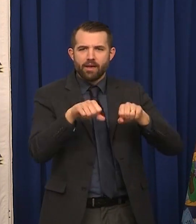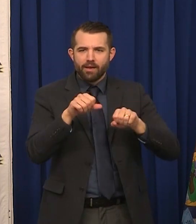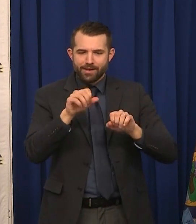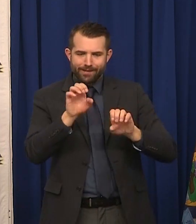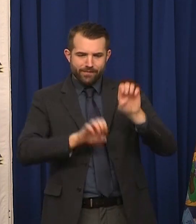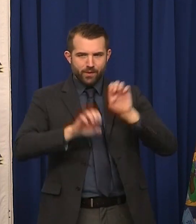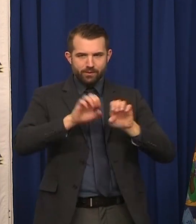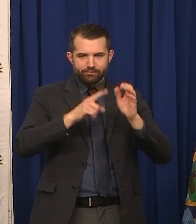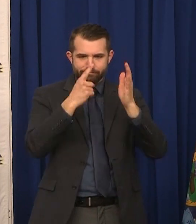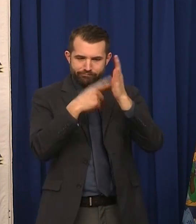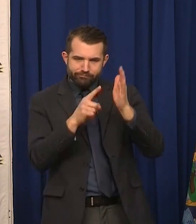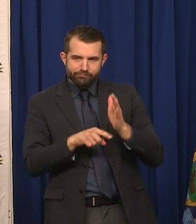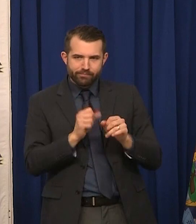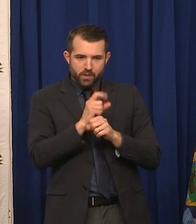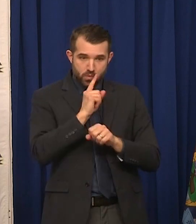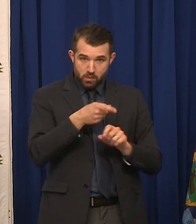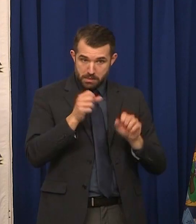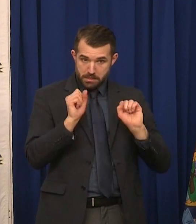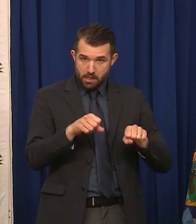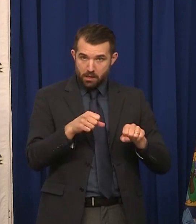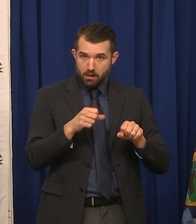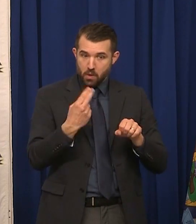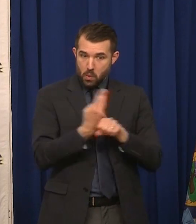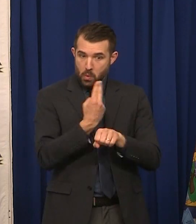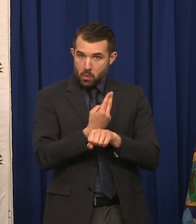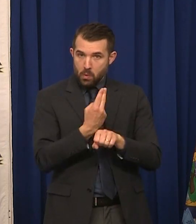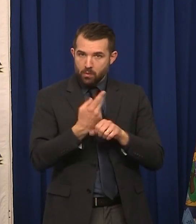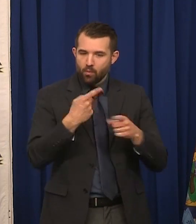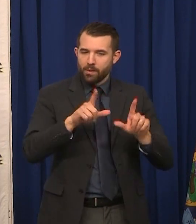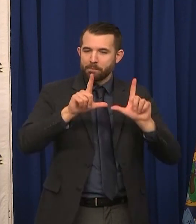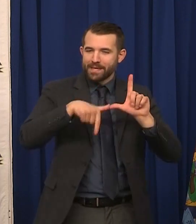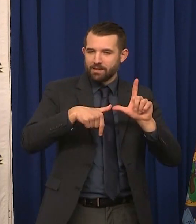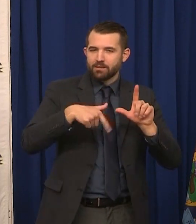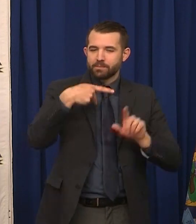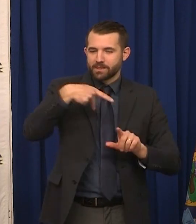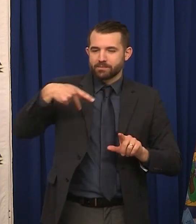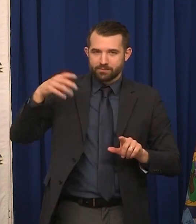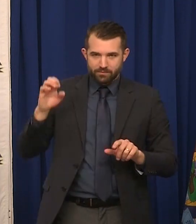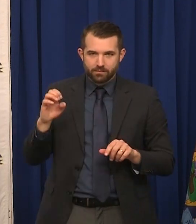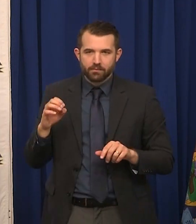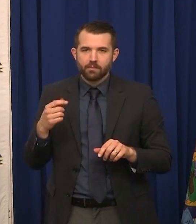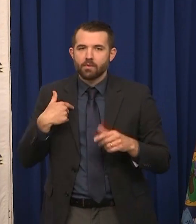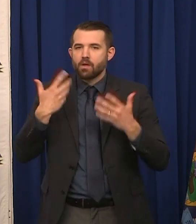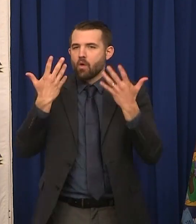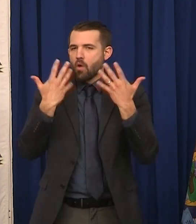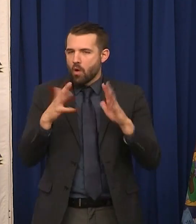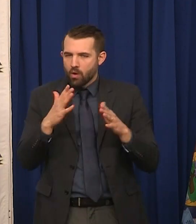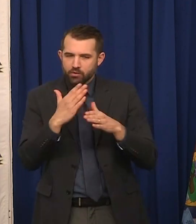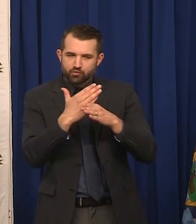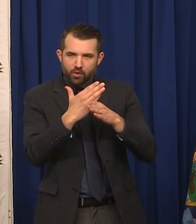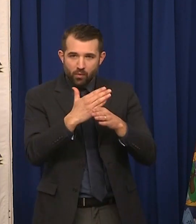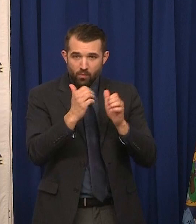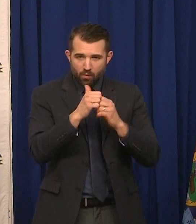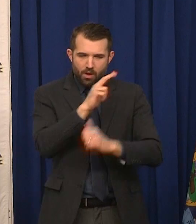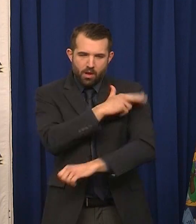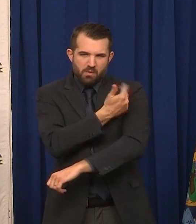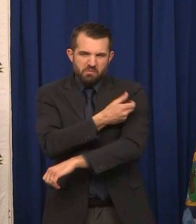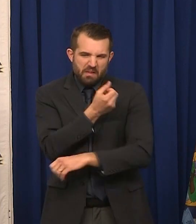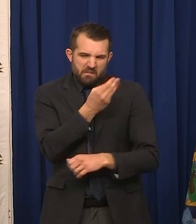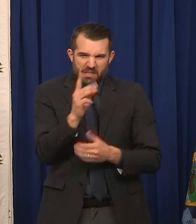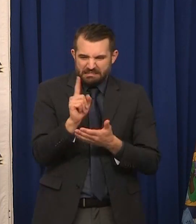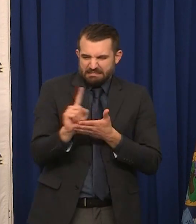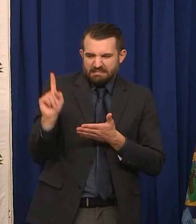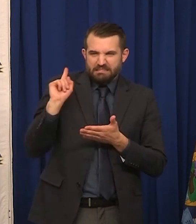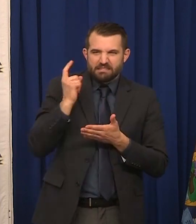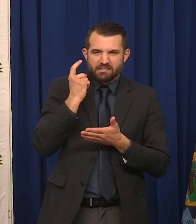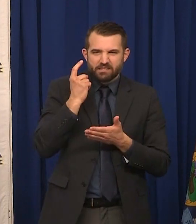may be expired. And and we've communicated that guidance to hospitals several weeks ago, actually, when it first came out. So we